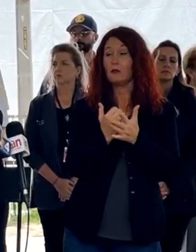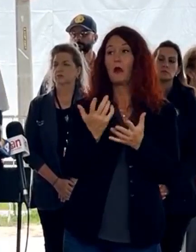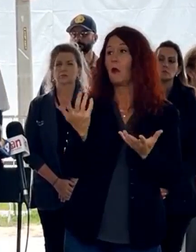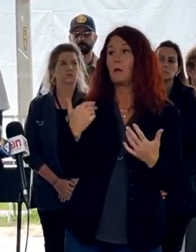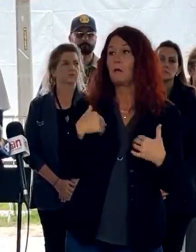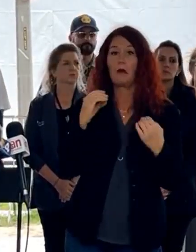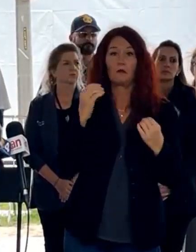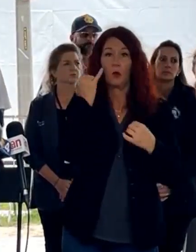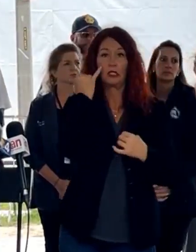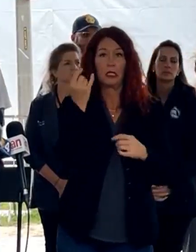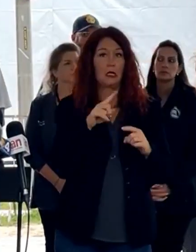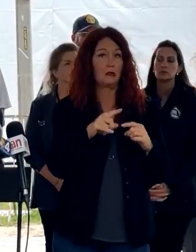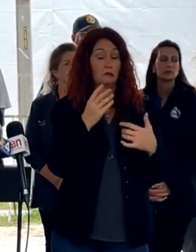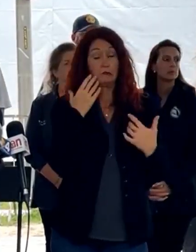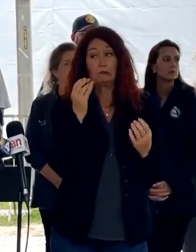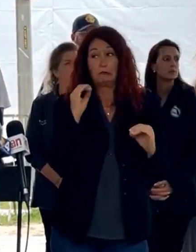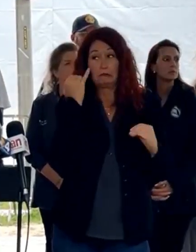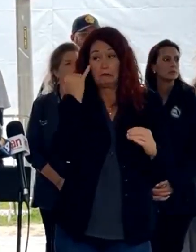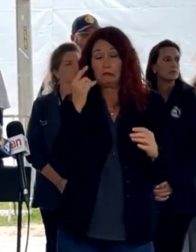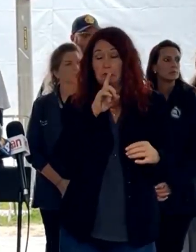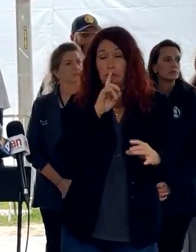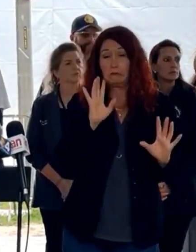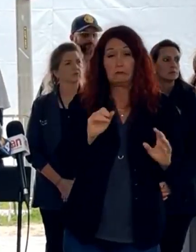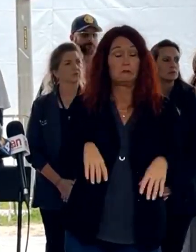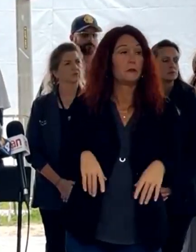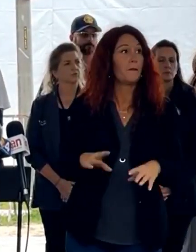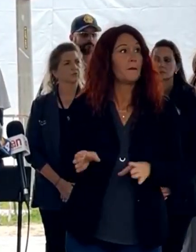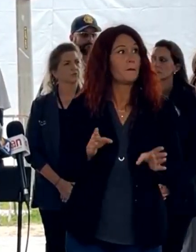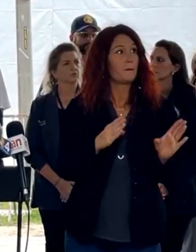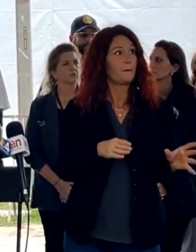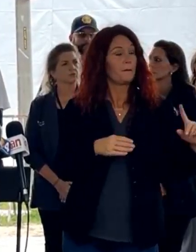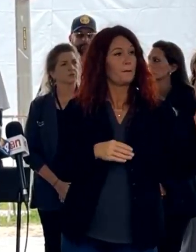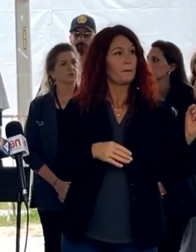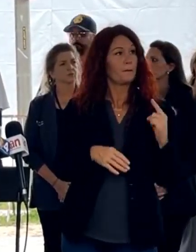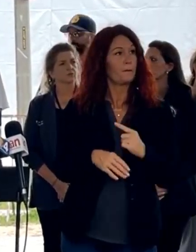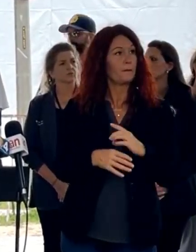Last good question is right here, sir. We'll this is up with you. Also for the fire chief.